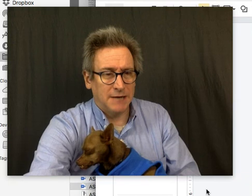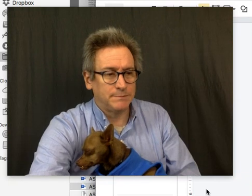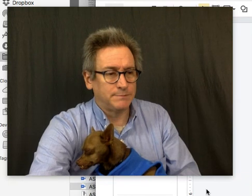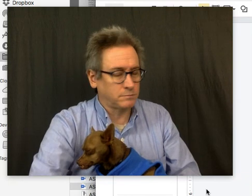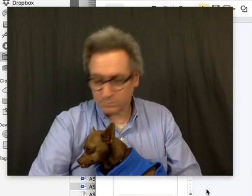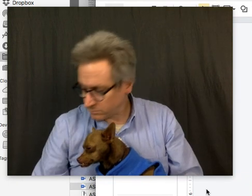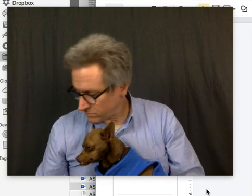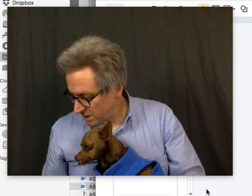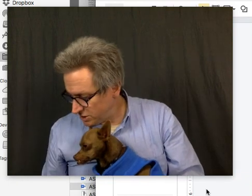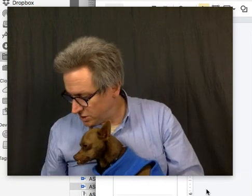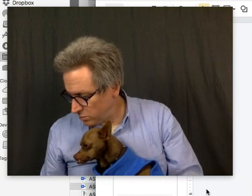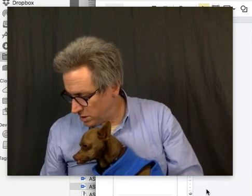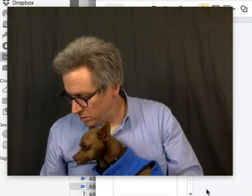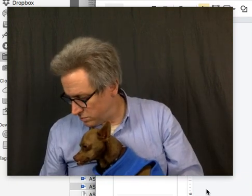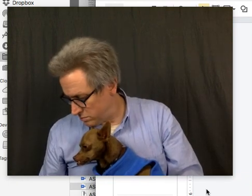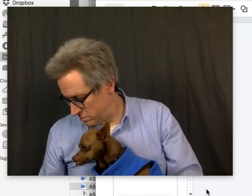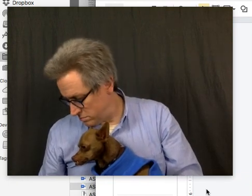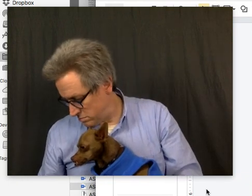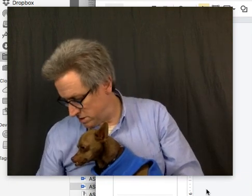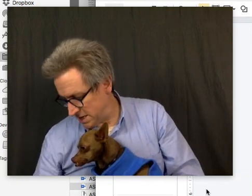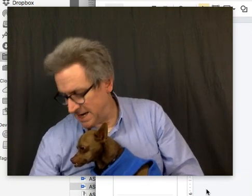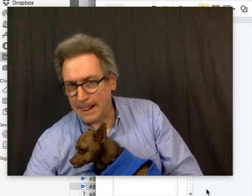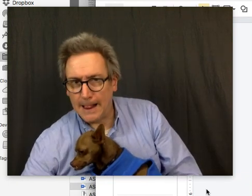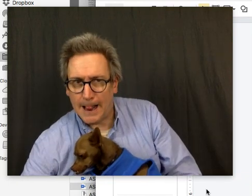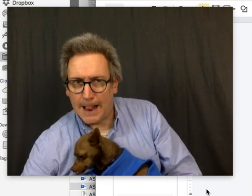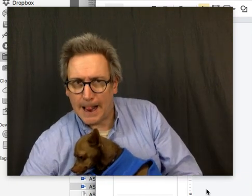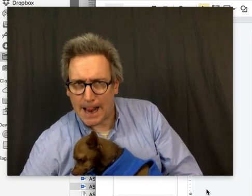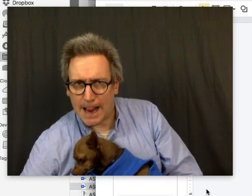lot. So,